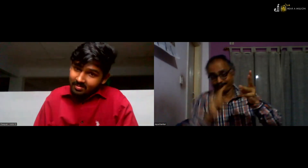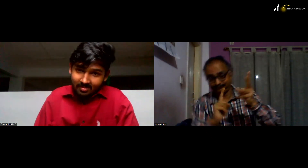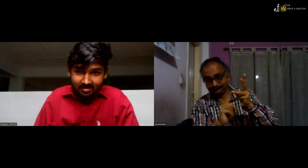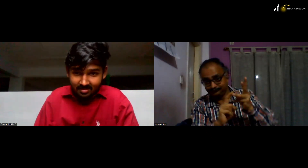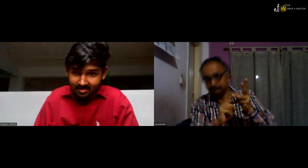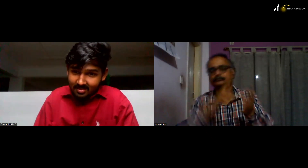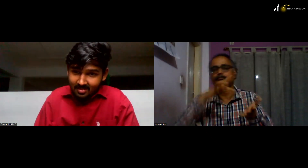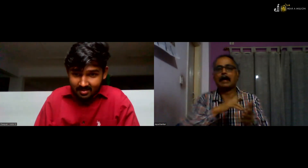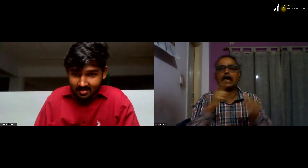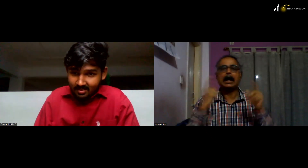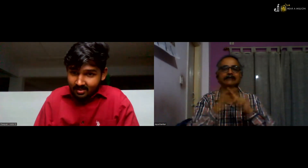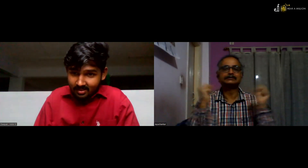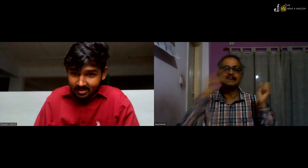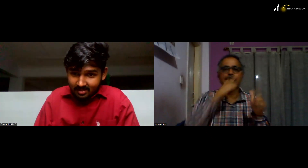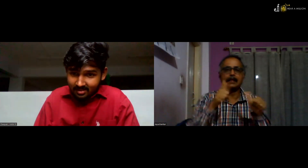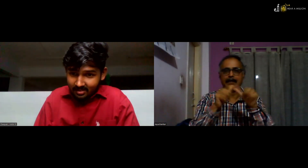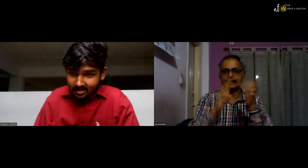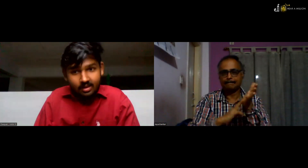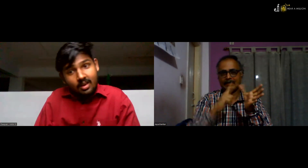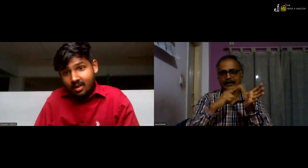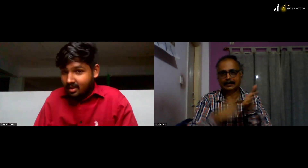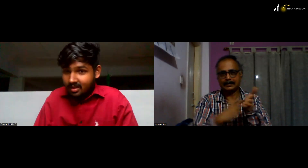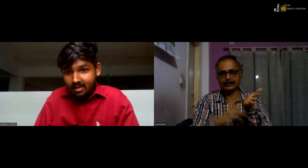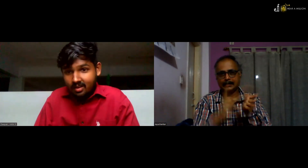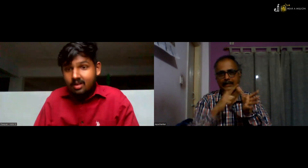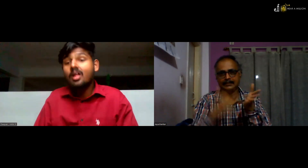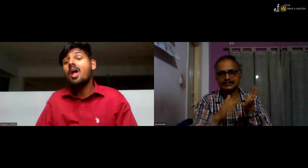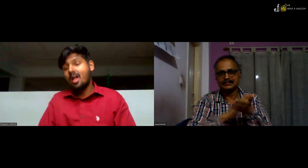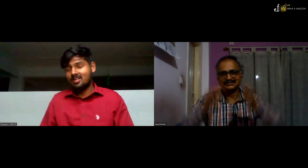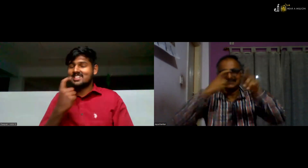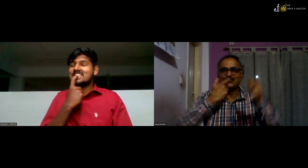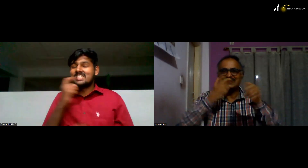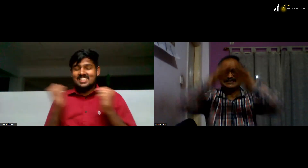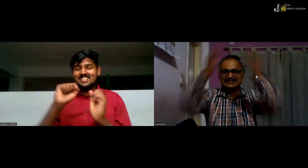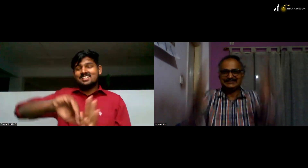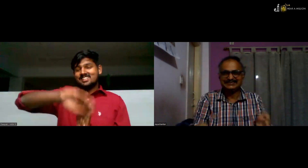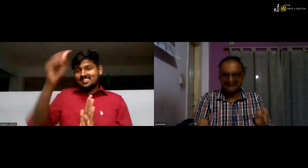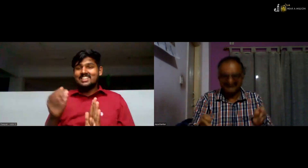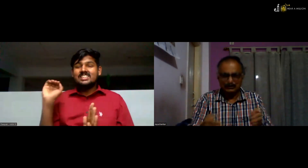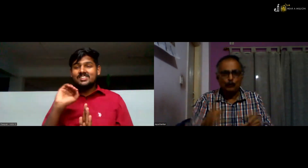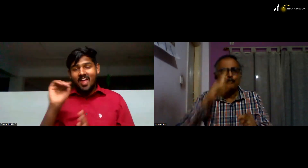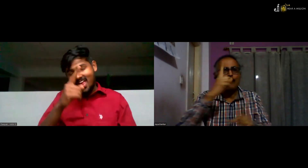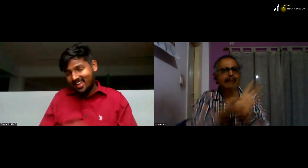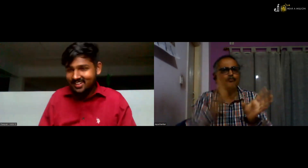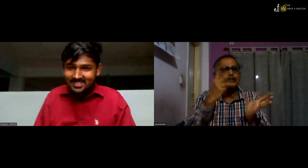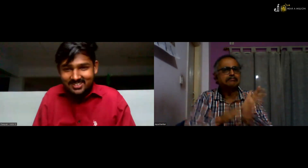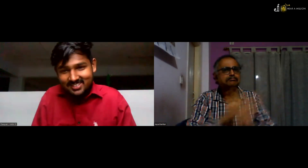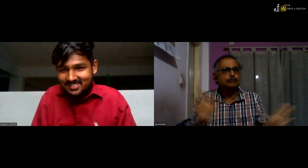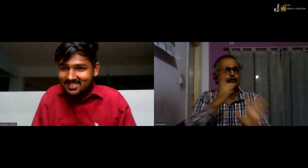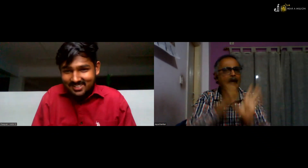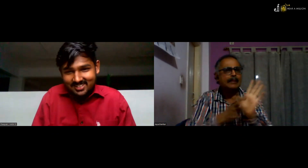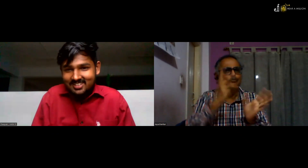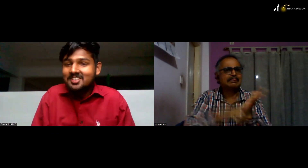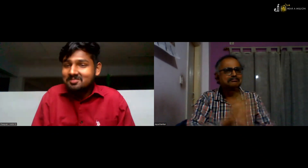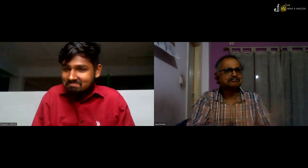there 2 times in a year. And if I talk about Amarnath, we have